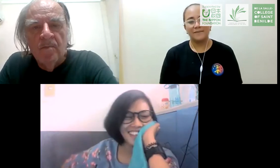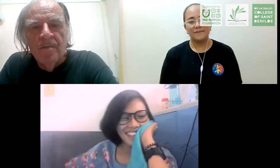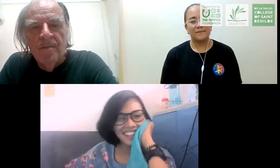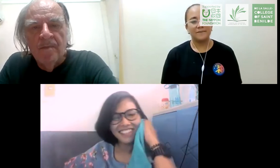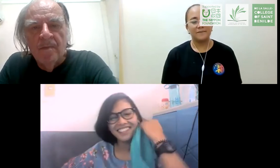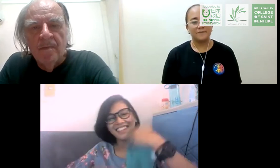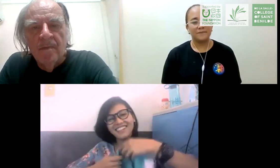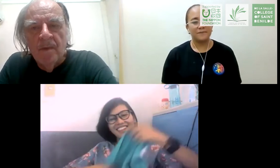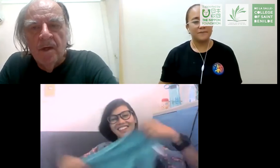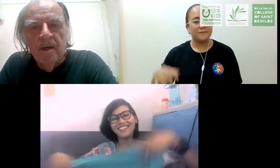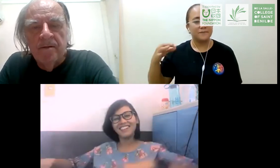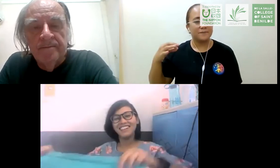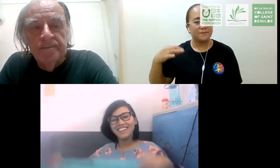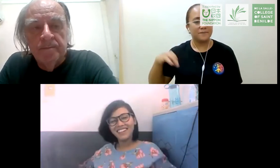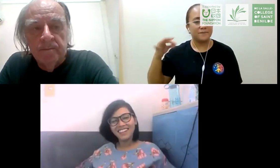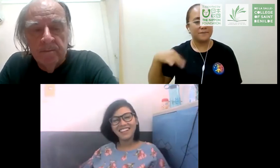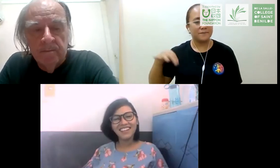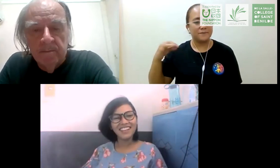This is Meng. Yes.